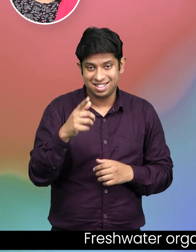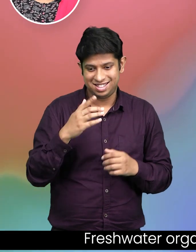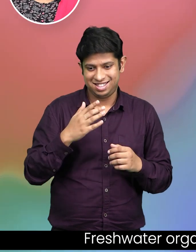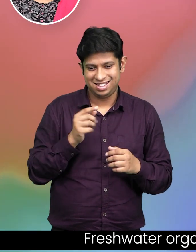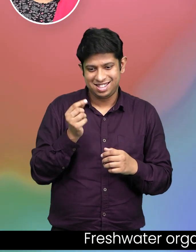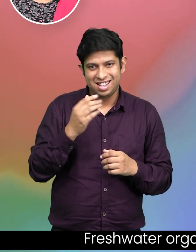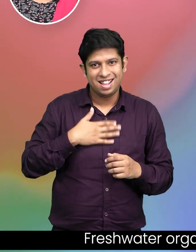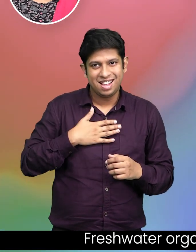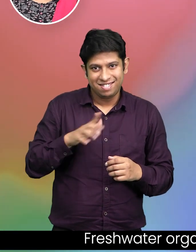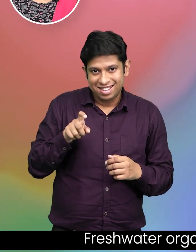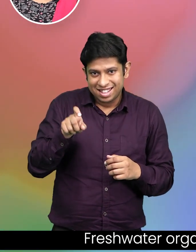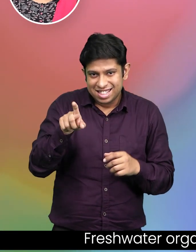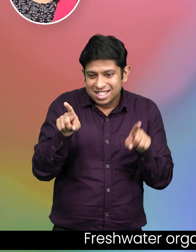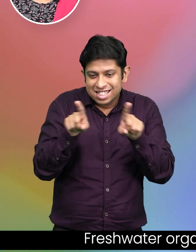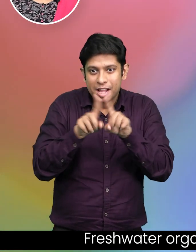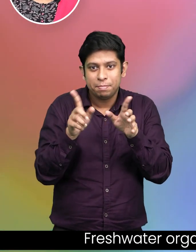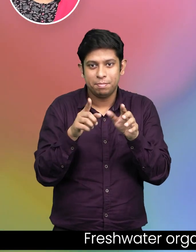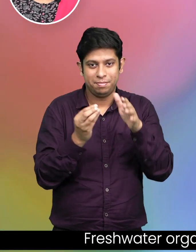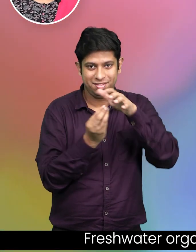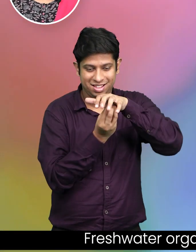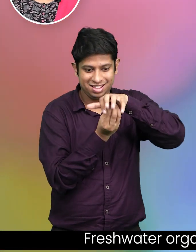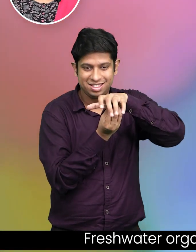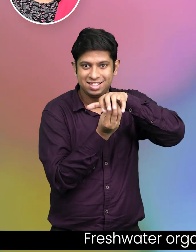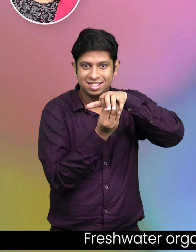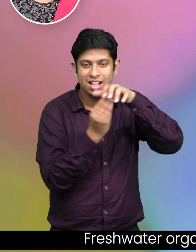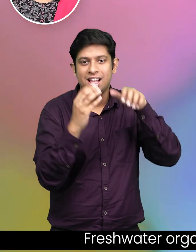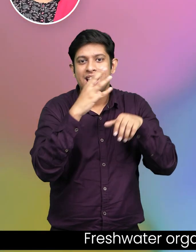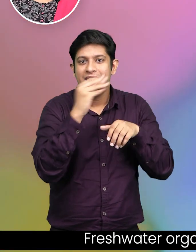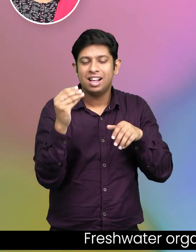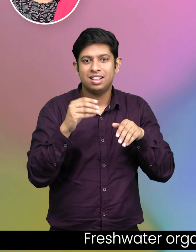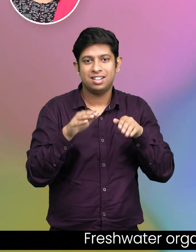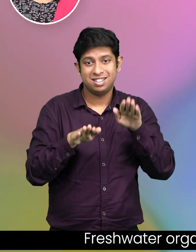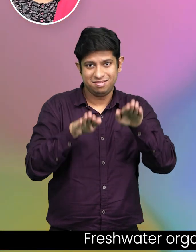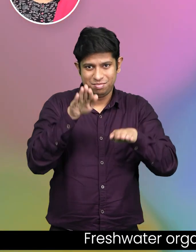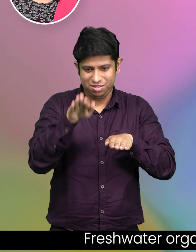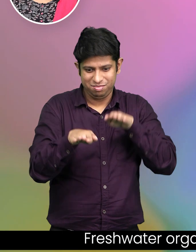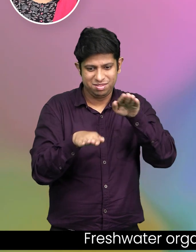Freshwater organisms like amoeba